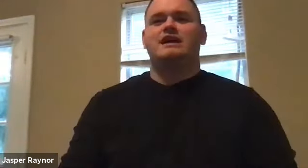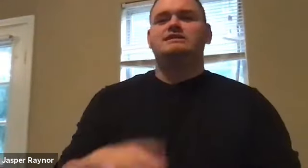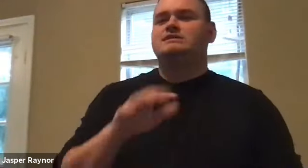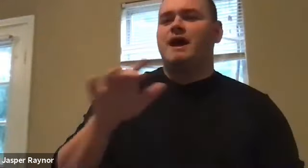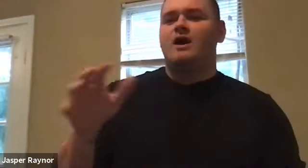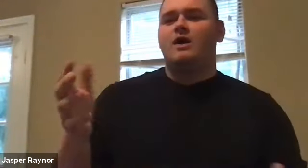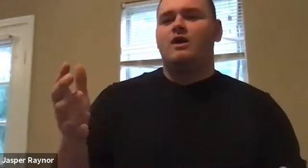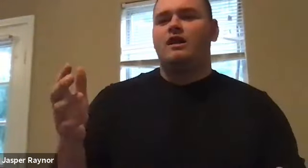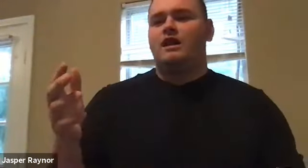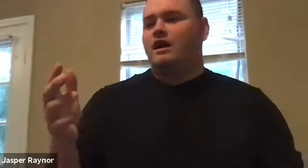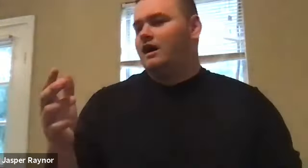like, spell